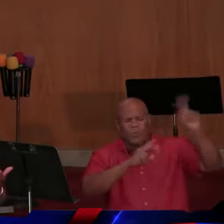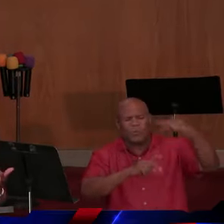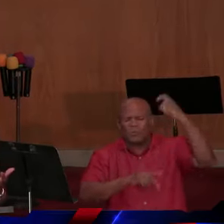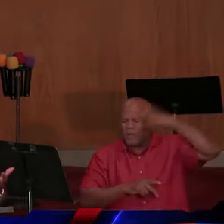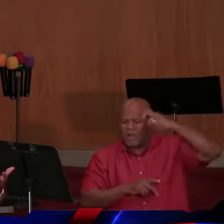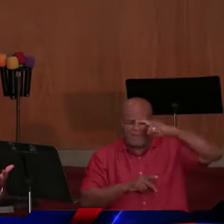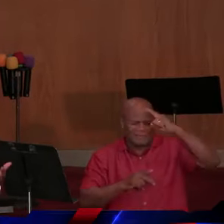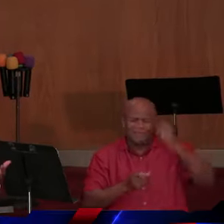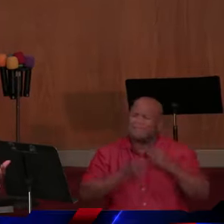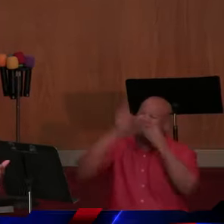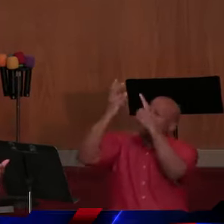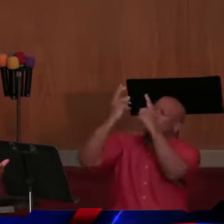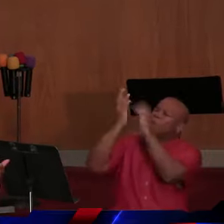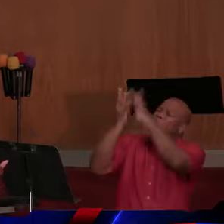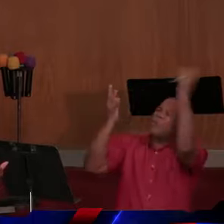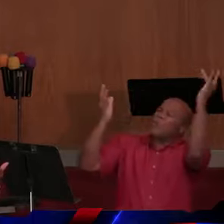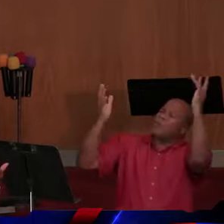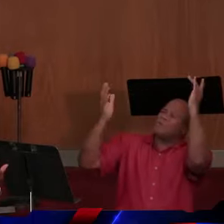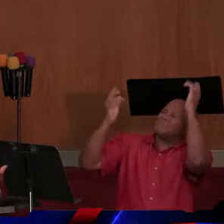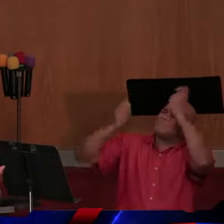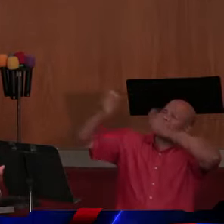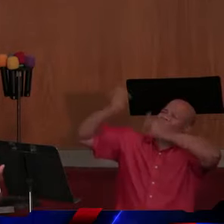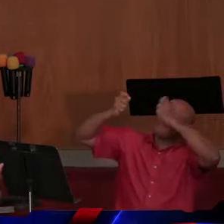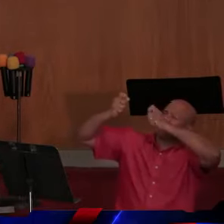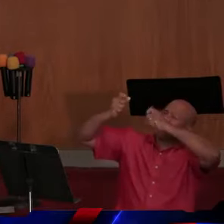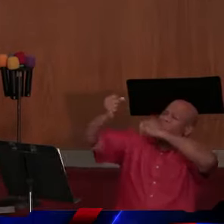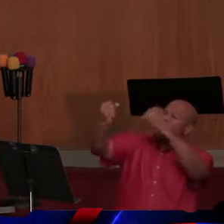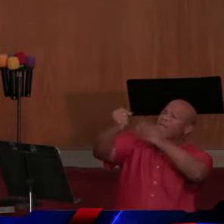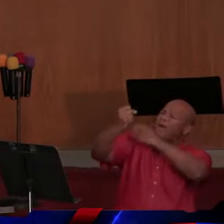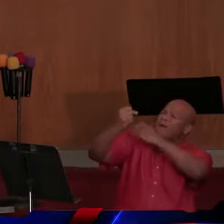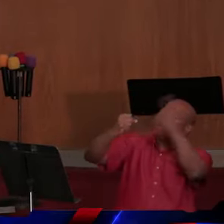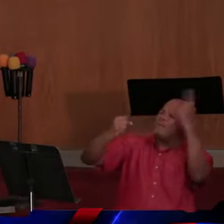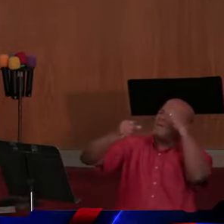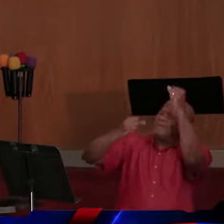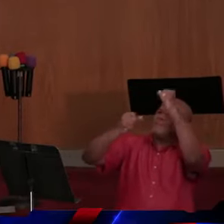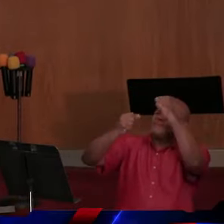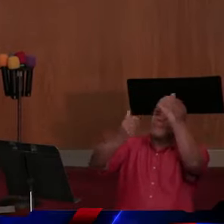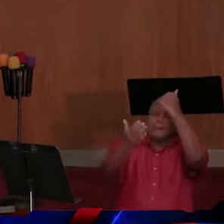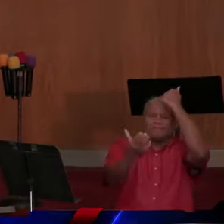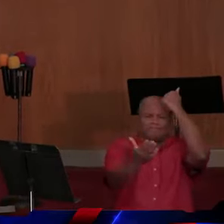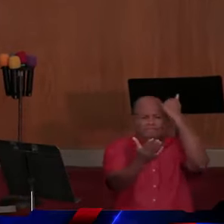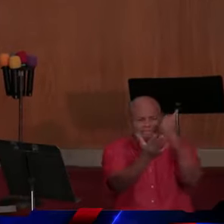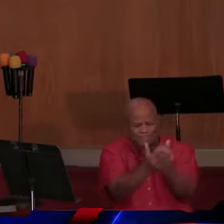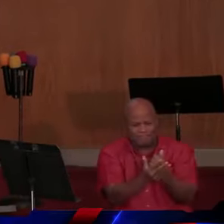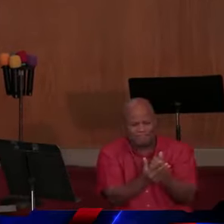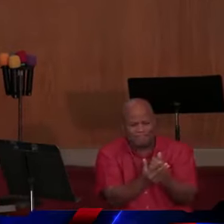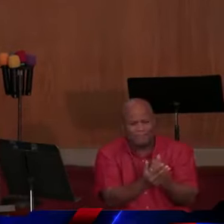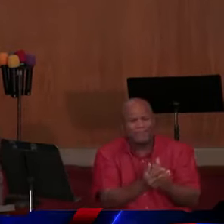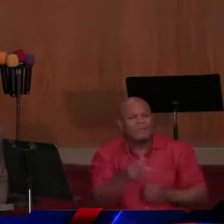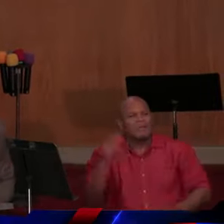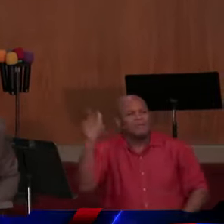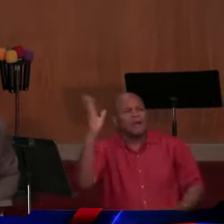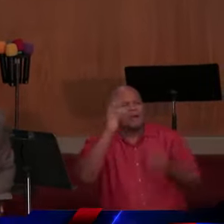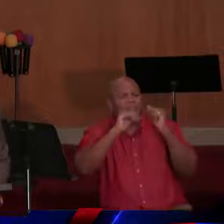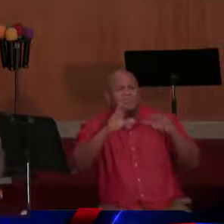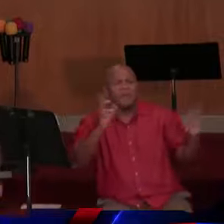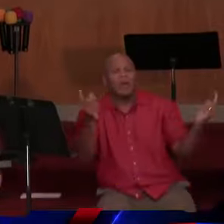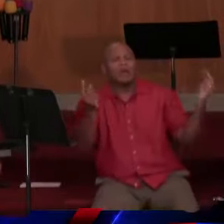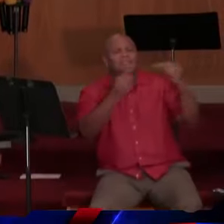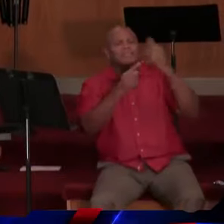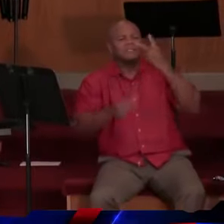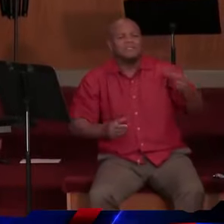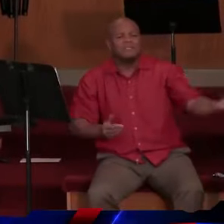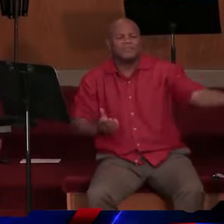dominion, power forever. Amen. God bless you till we see you.